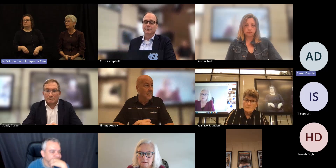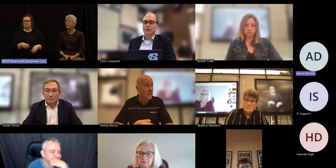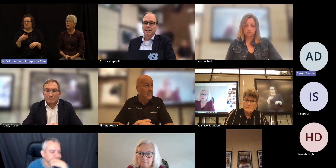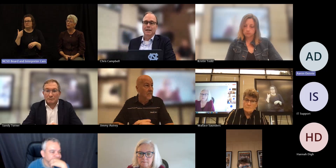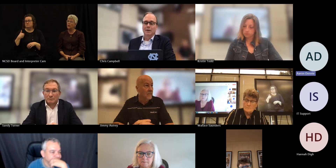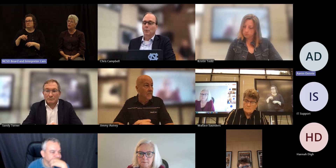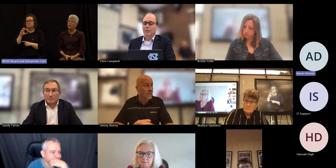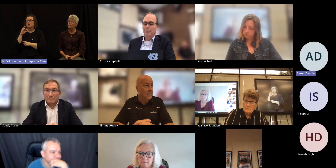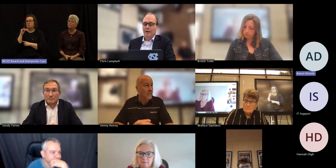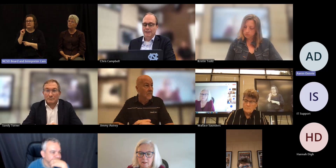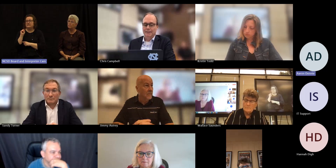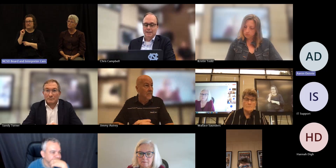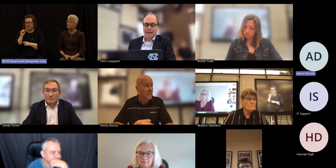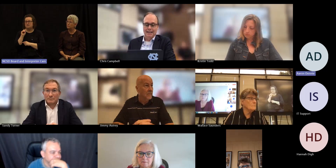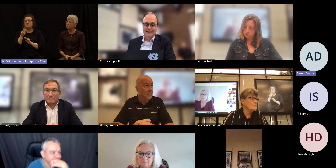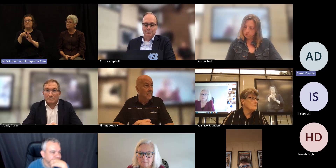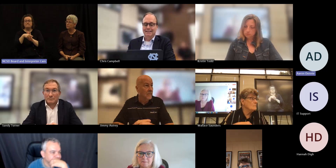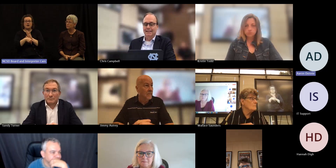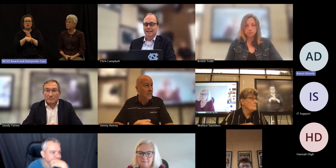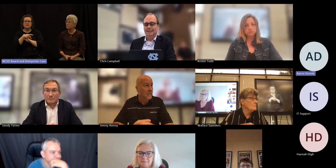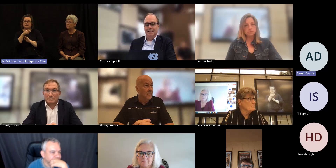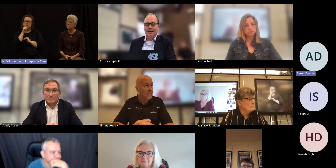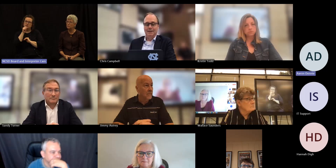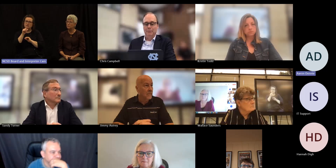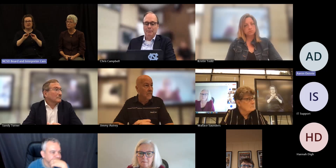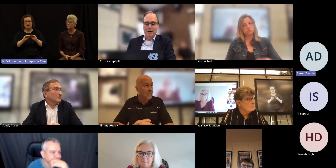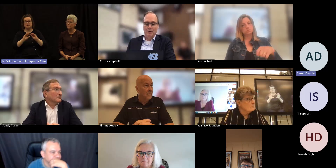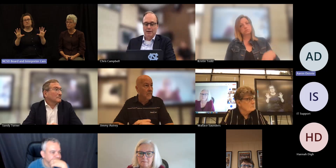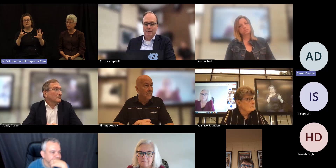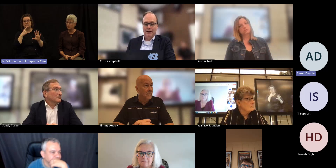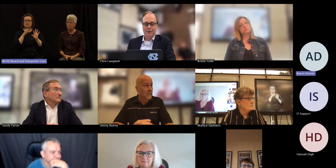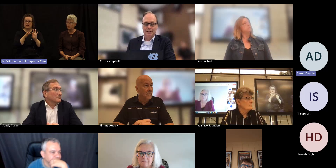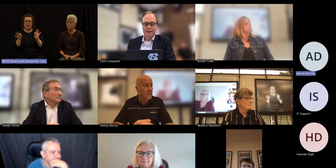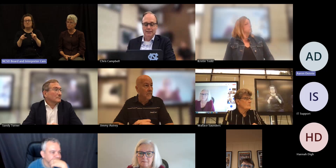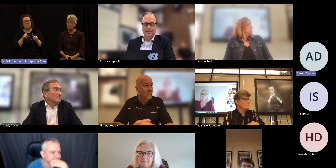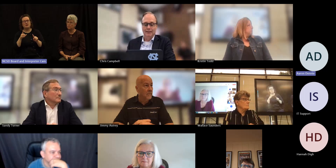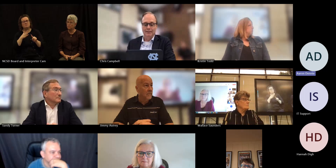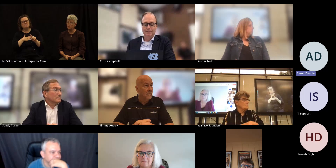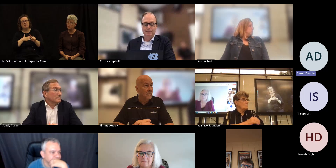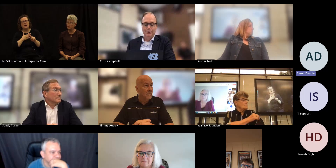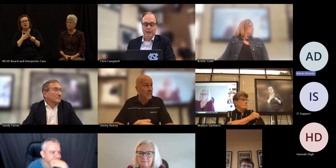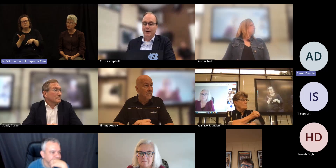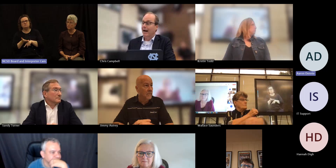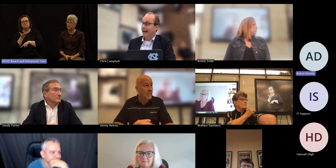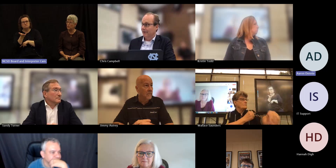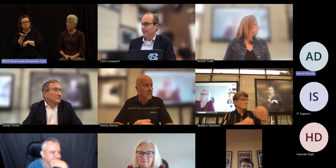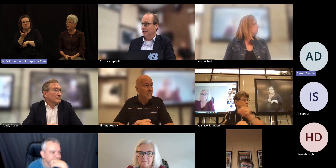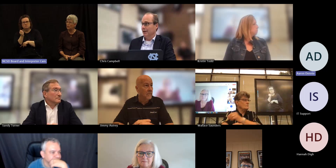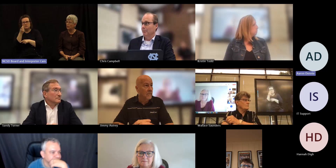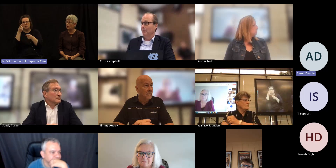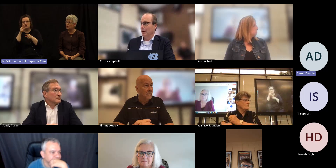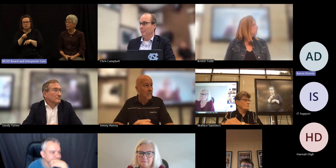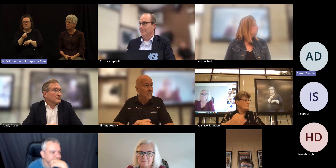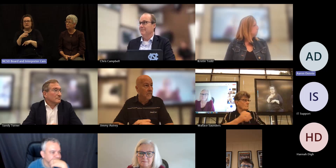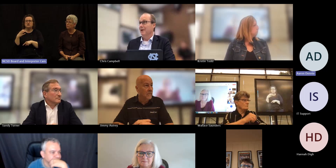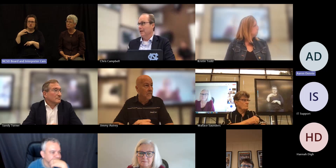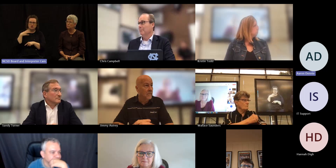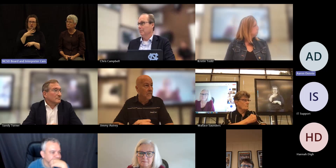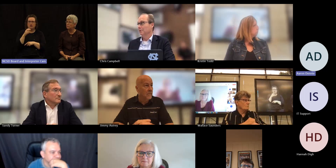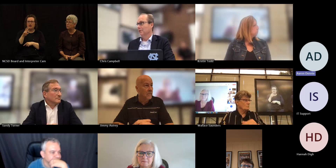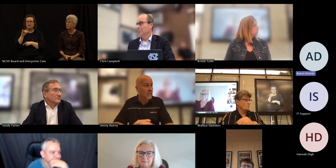And this is Chris again. While the policy does not explicitly state, it would be my recommendation that the chair and vice chair both